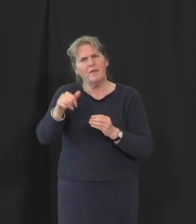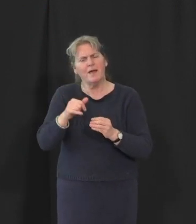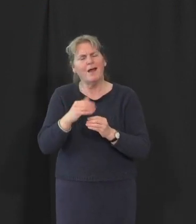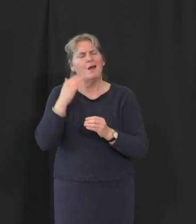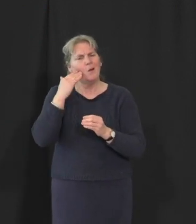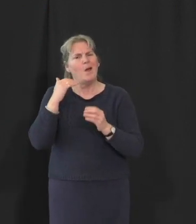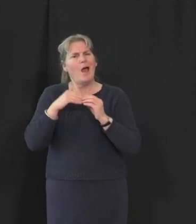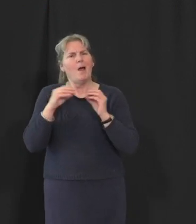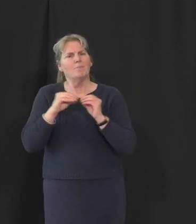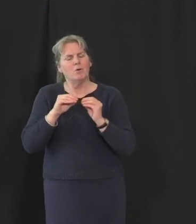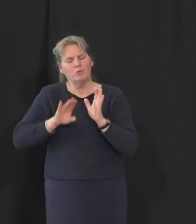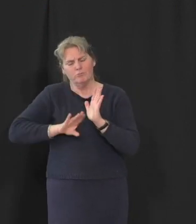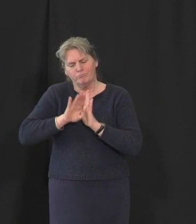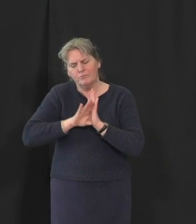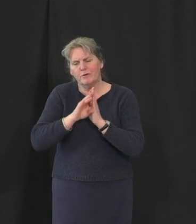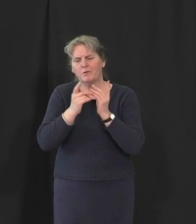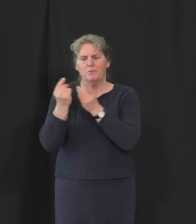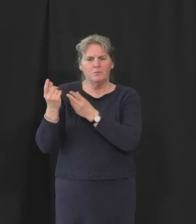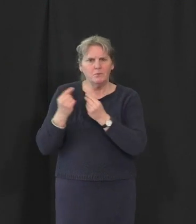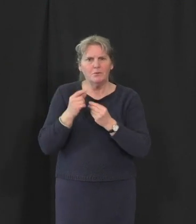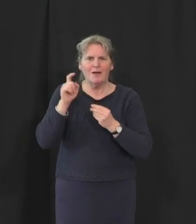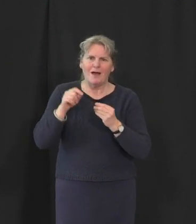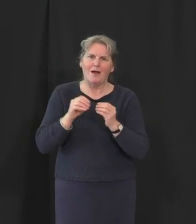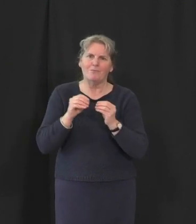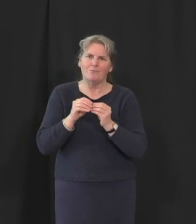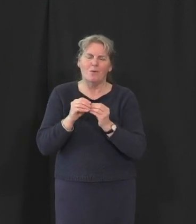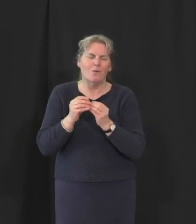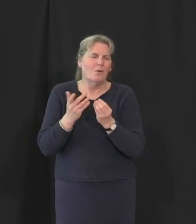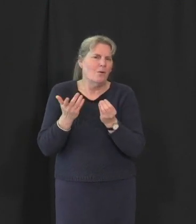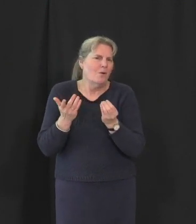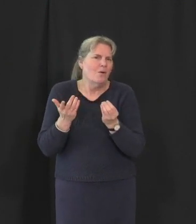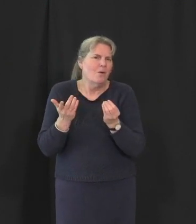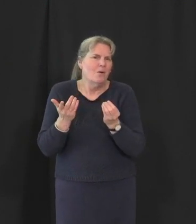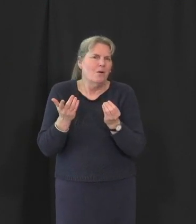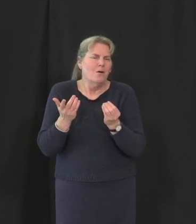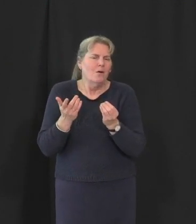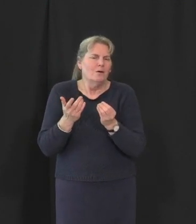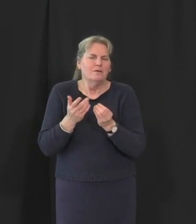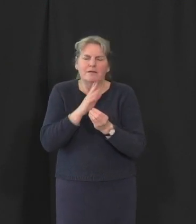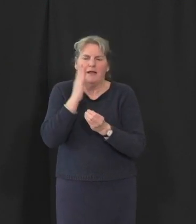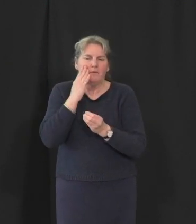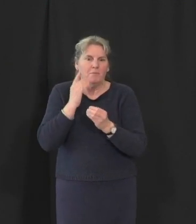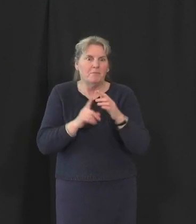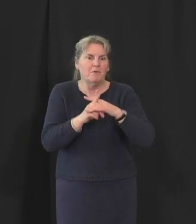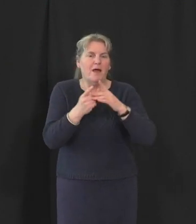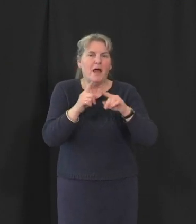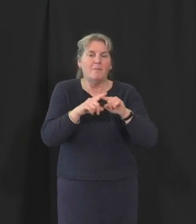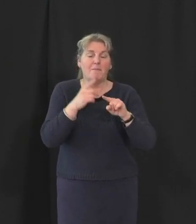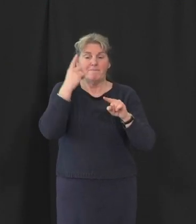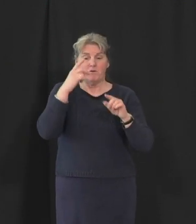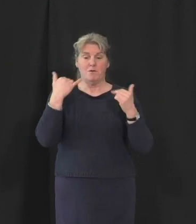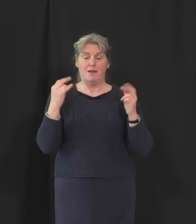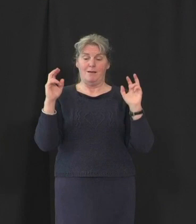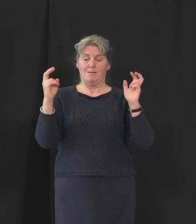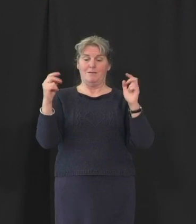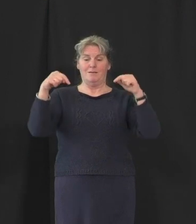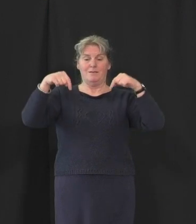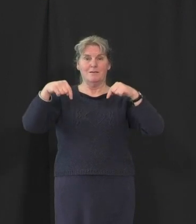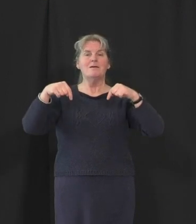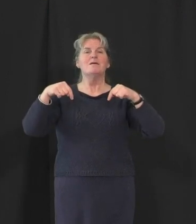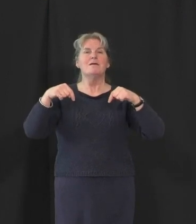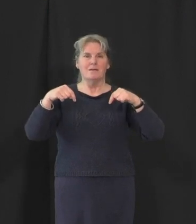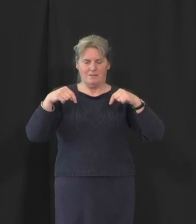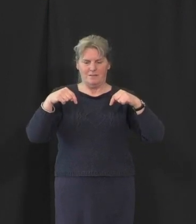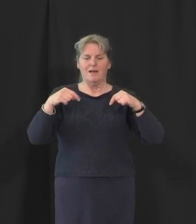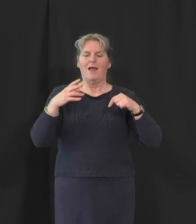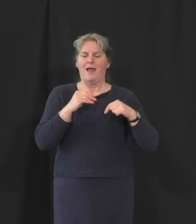lots to prepare, and our preparations could be delayed or thwarted by a large outbreak. But this is a topic we, along with the rest of the